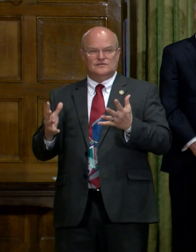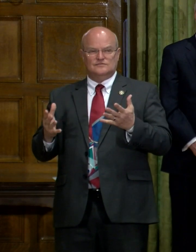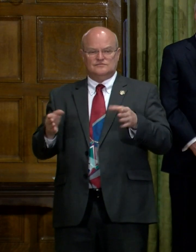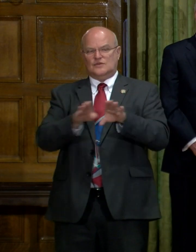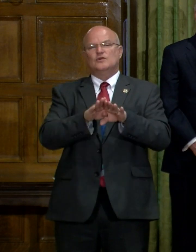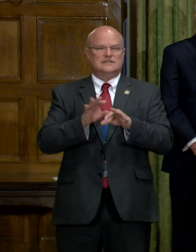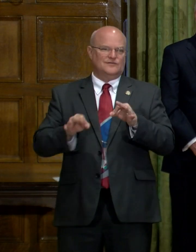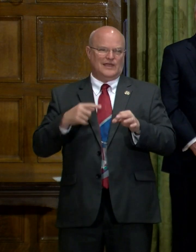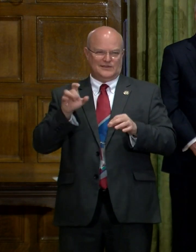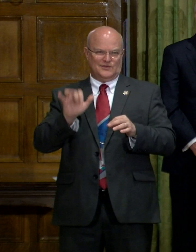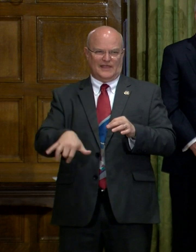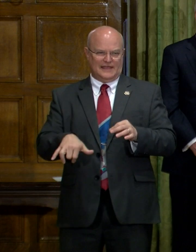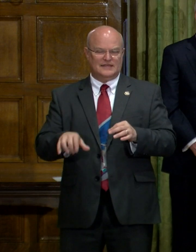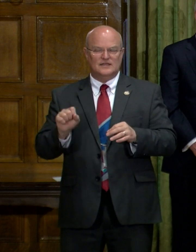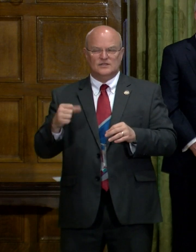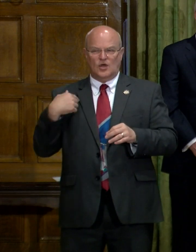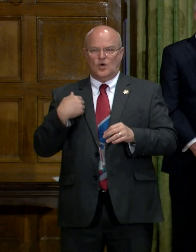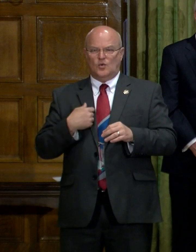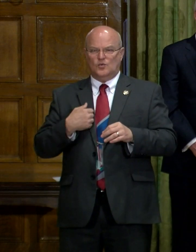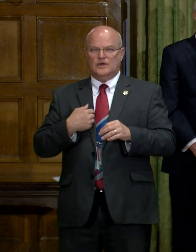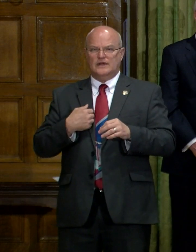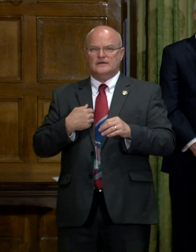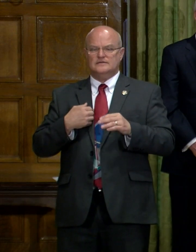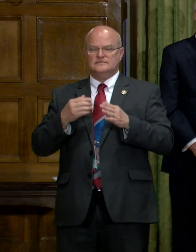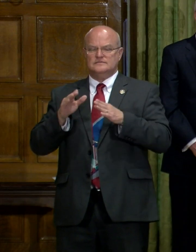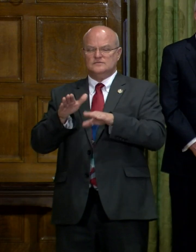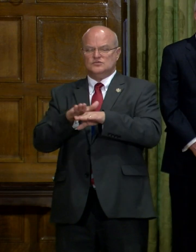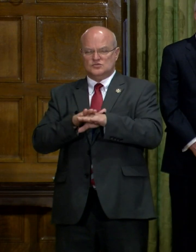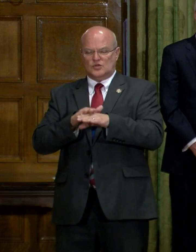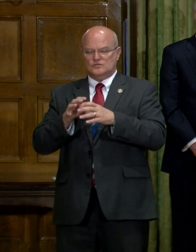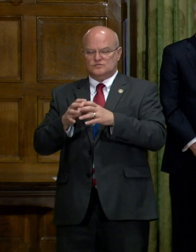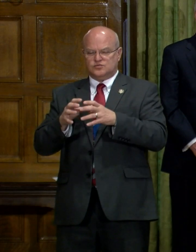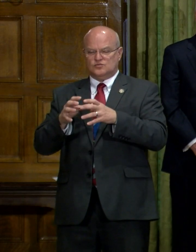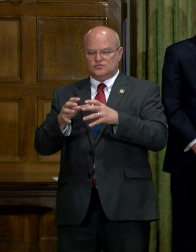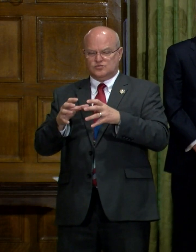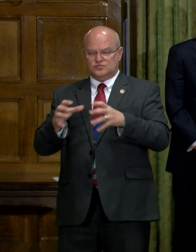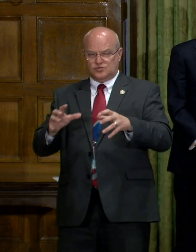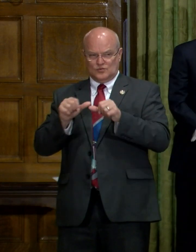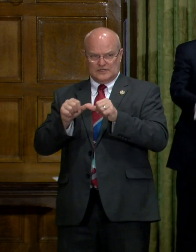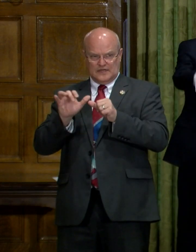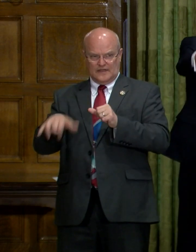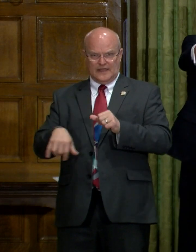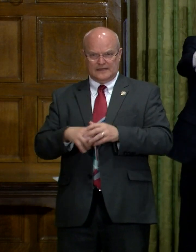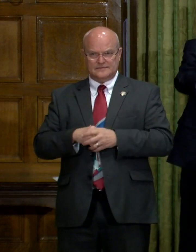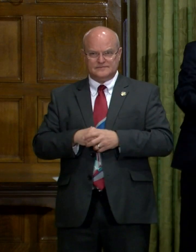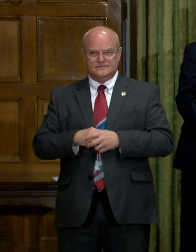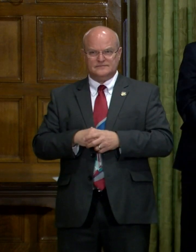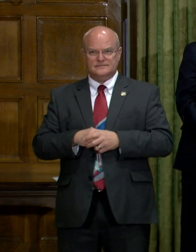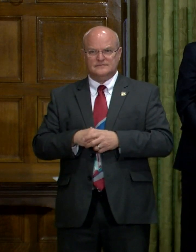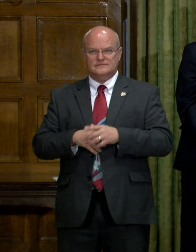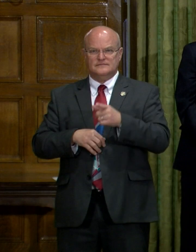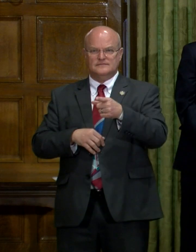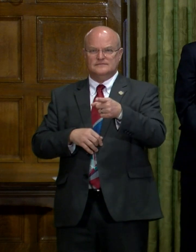had to do that. So we are incrementally increasing that. We'll continue to do that. Next question. To follow